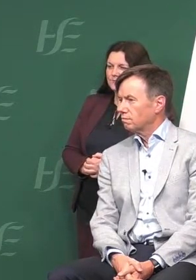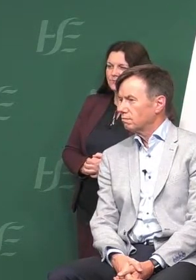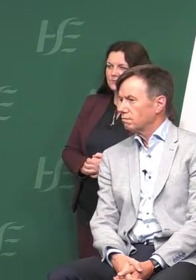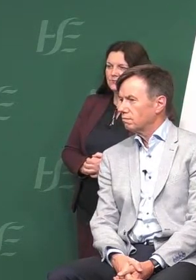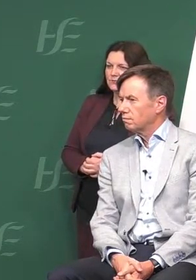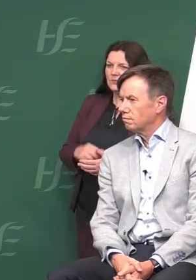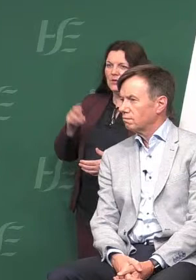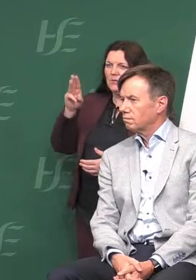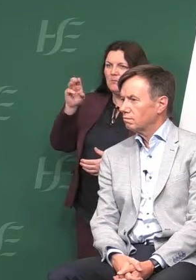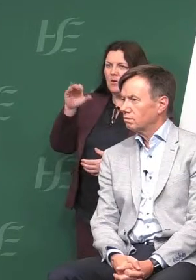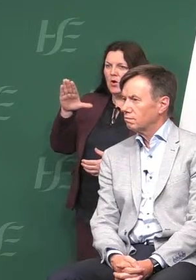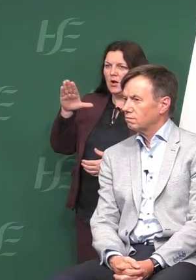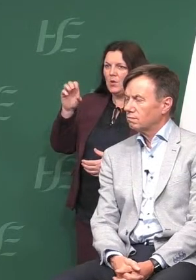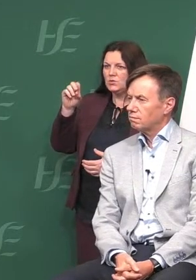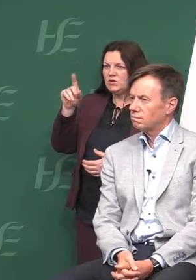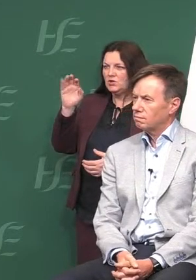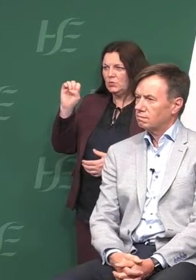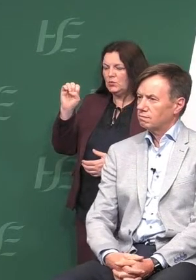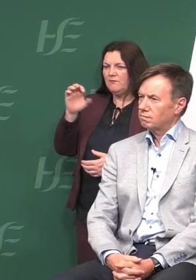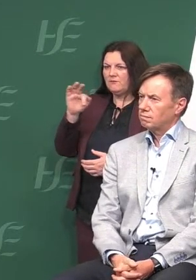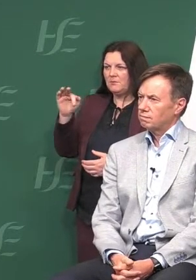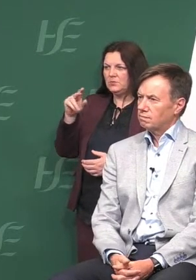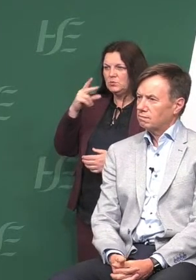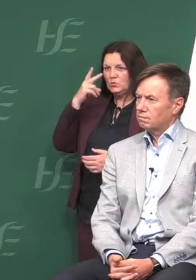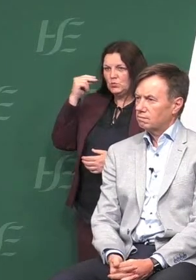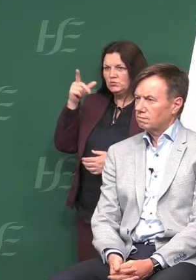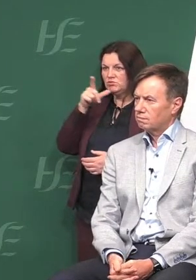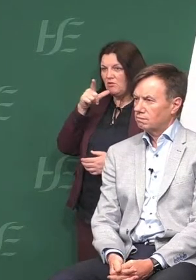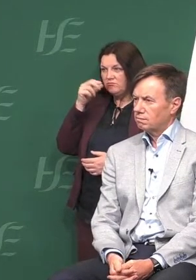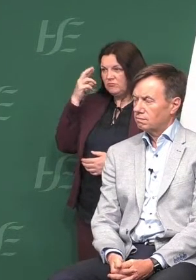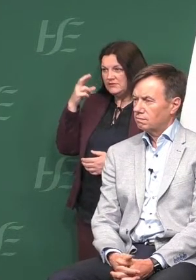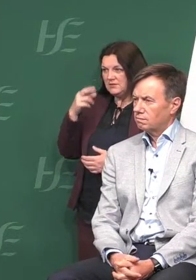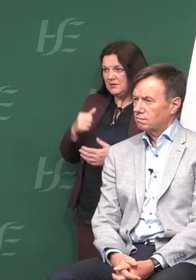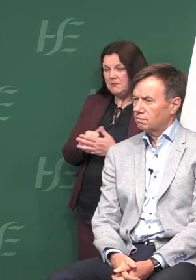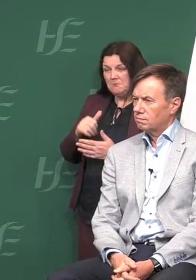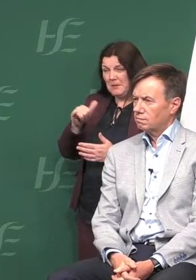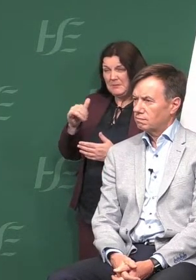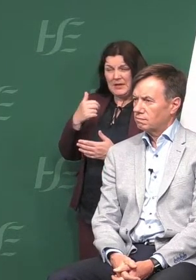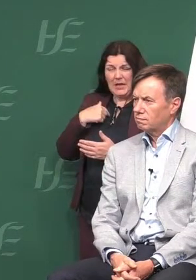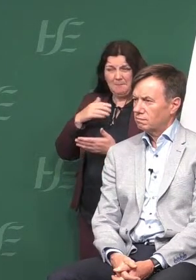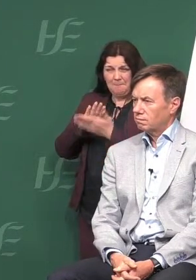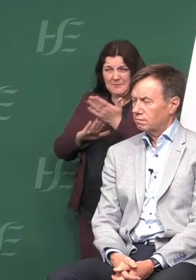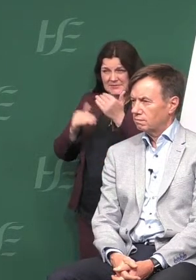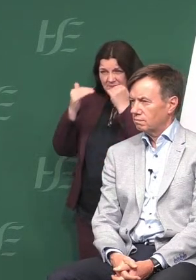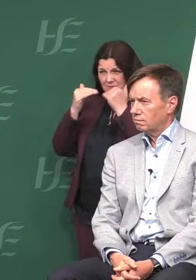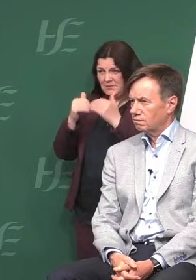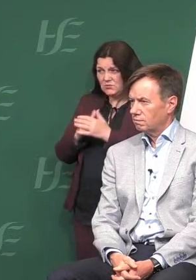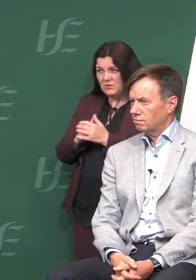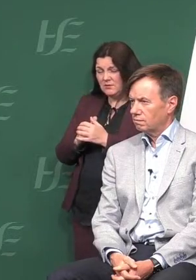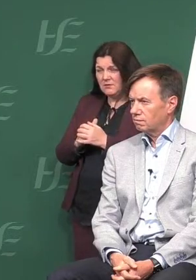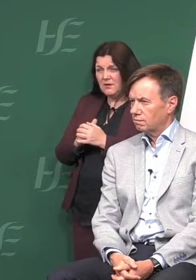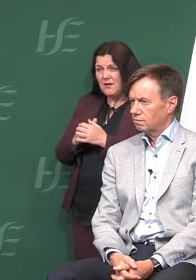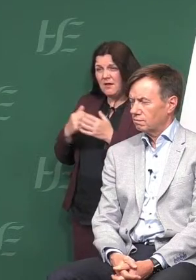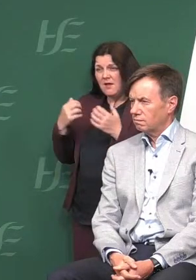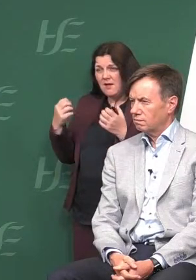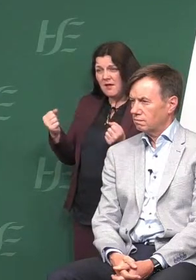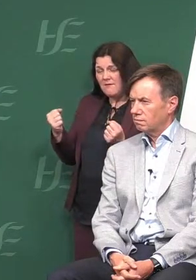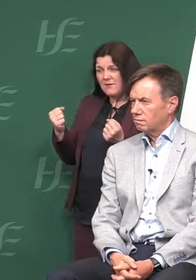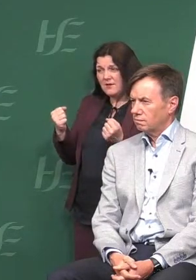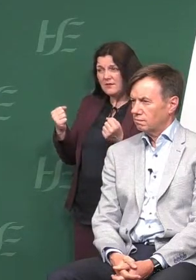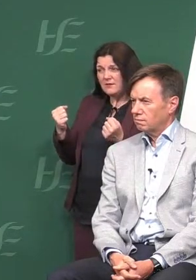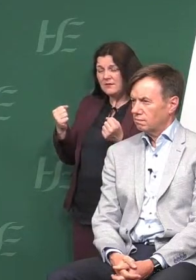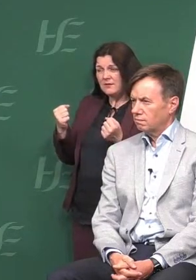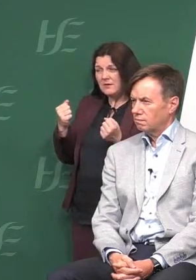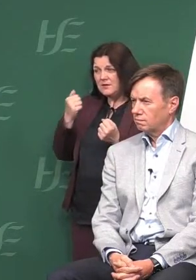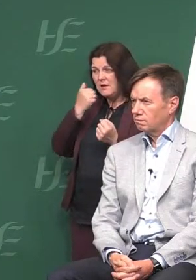Paul O'Donoghue from News Talk. Sorry, just to ask, I might have been said and I might have missed it. Is there a figure on how many